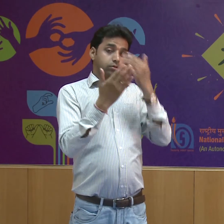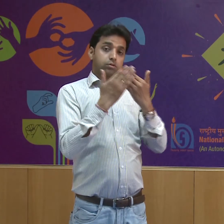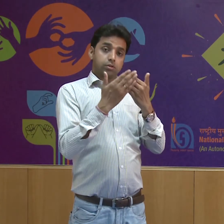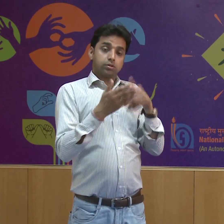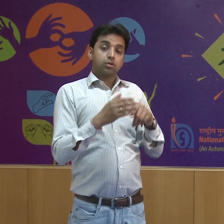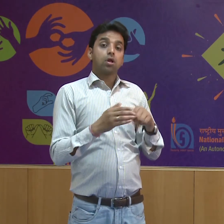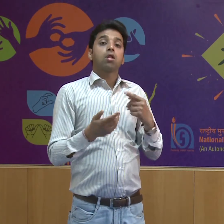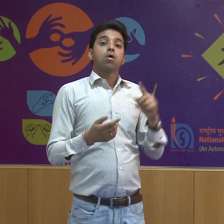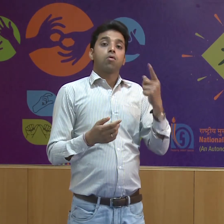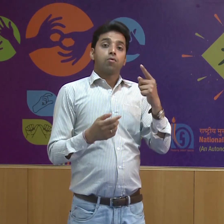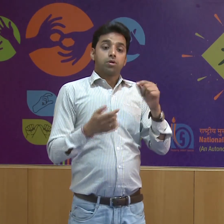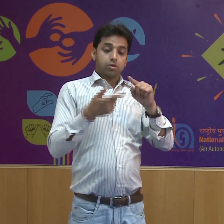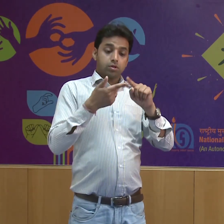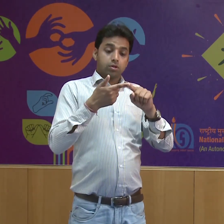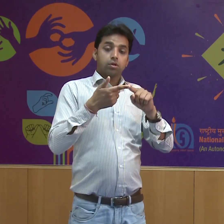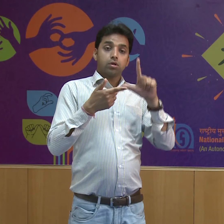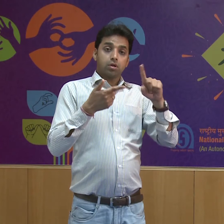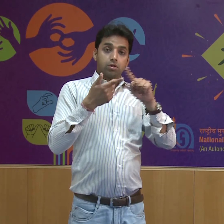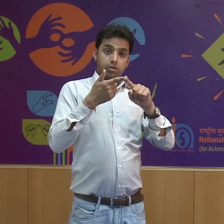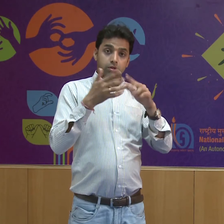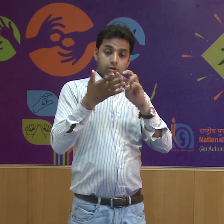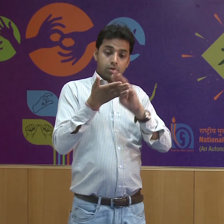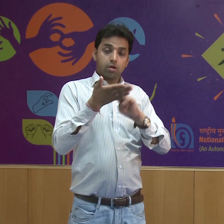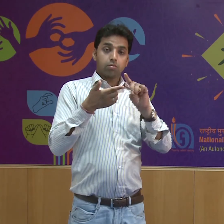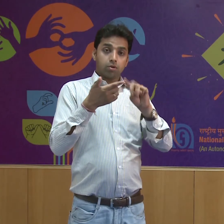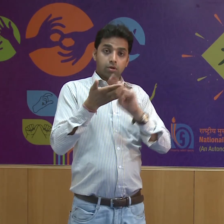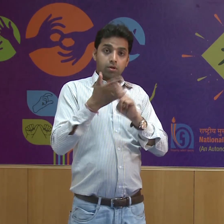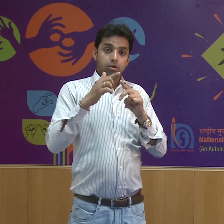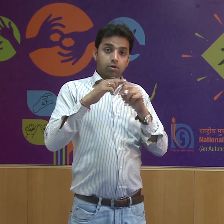elementary, secondary and higher education.